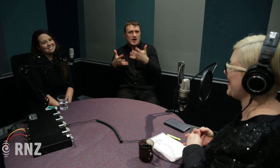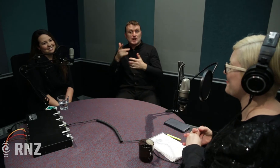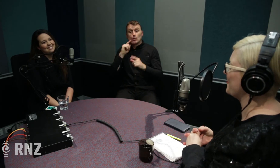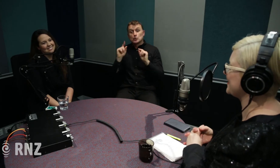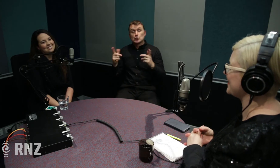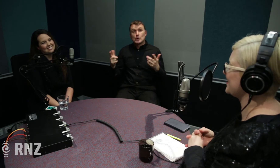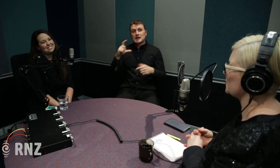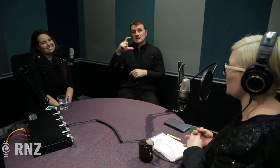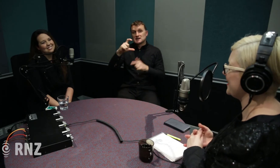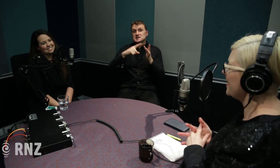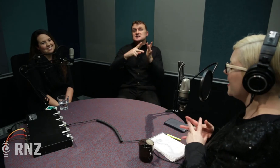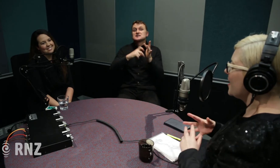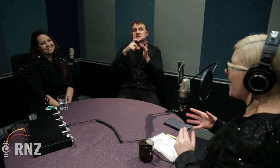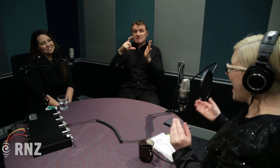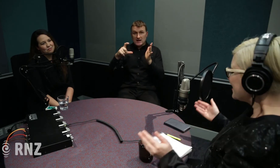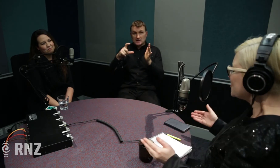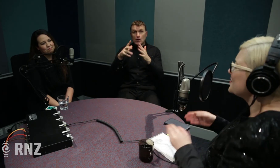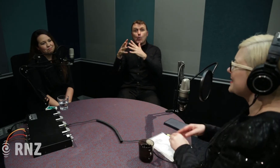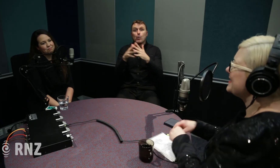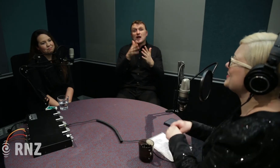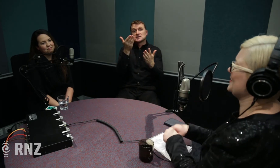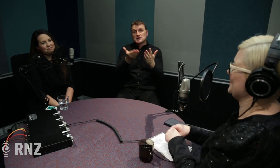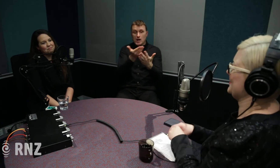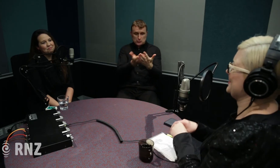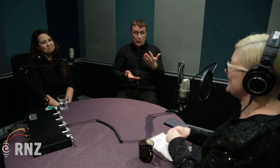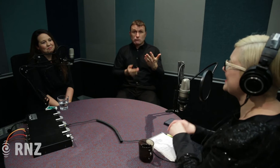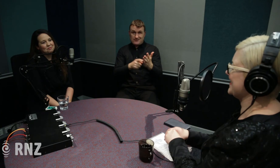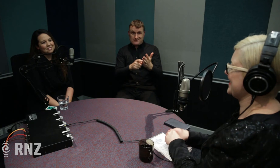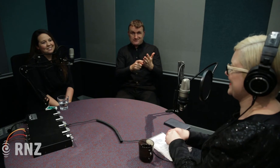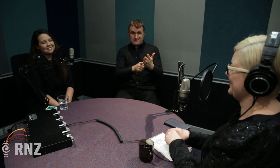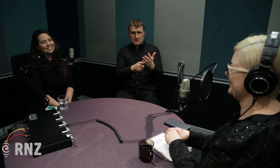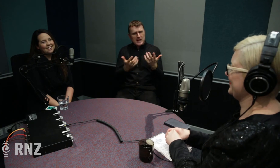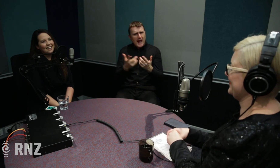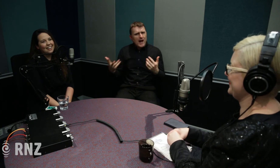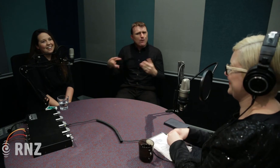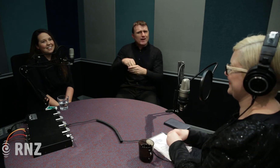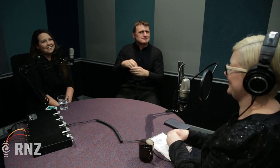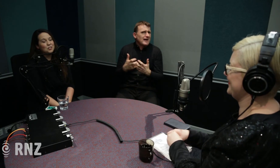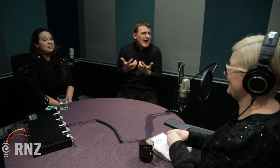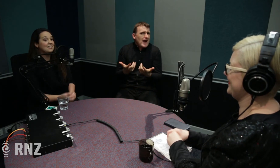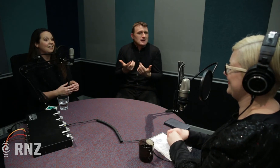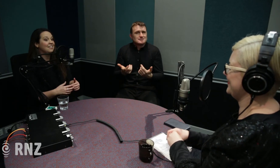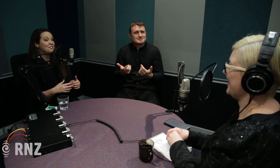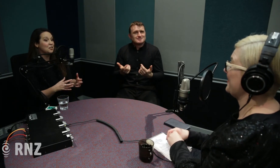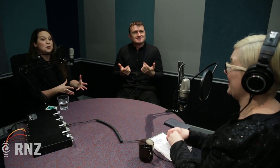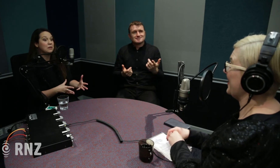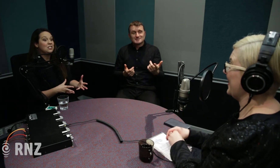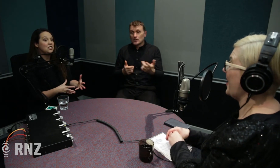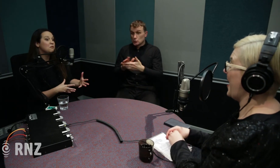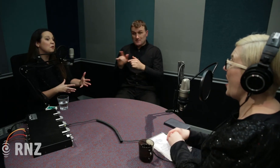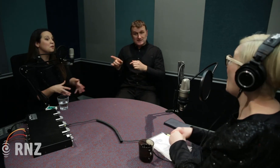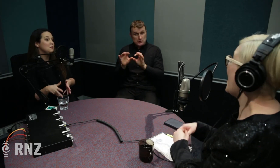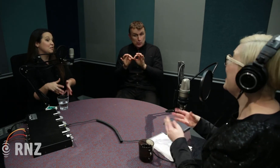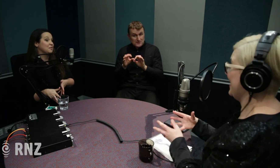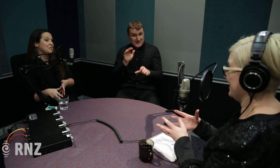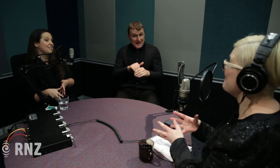Civic for West Side Story. How did you get into doing this? Do you mean sign language interpreting in